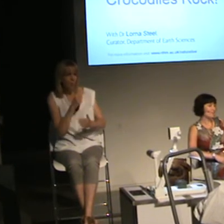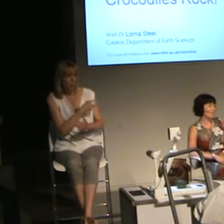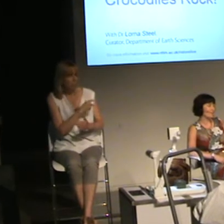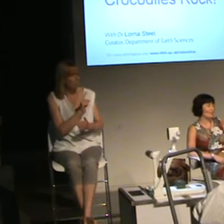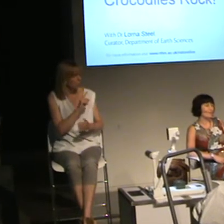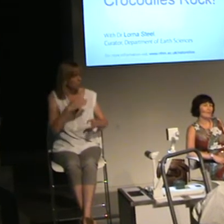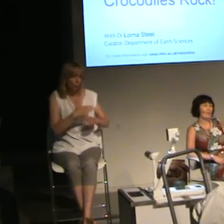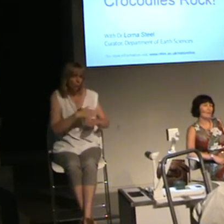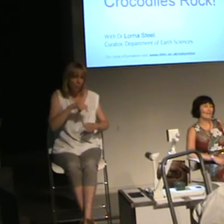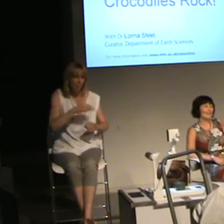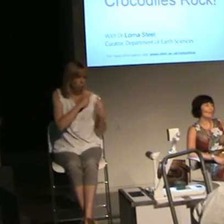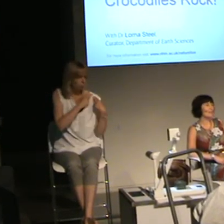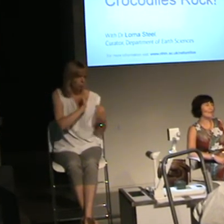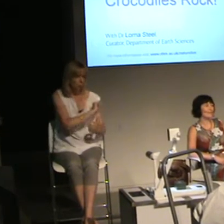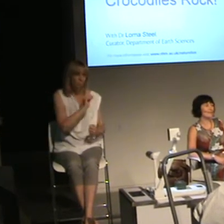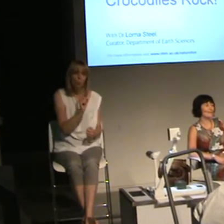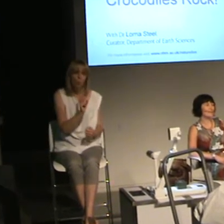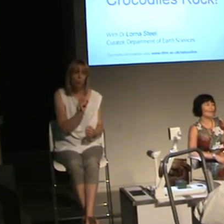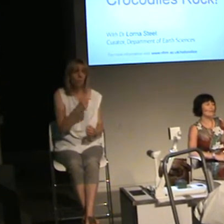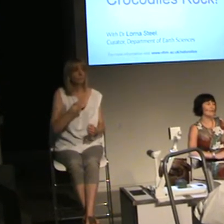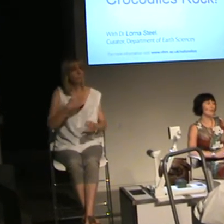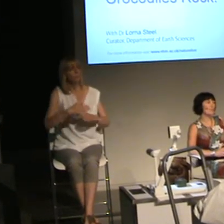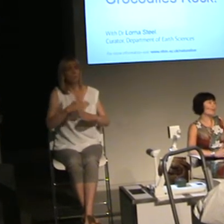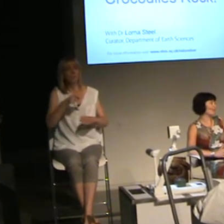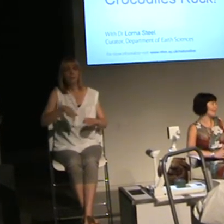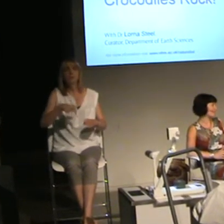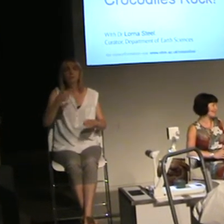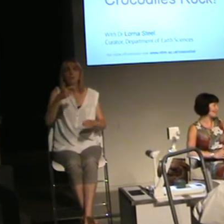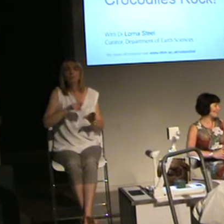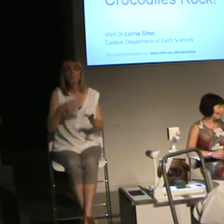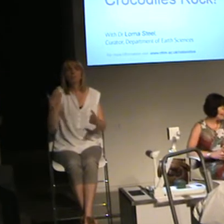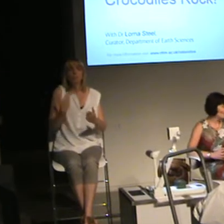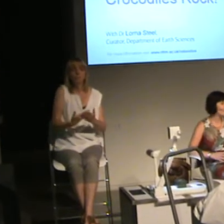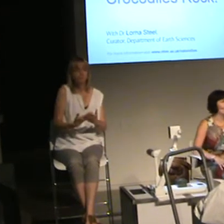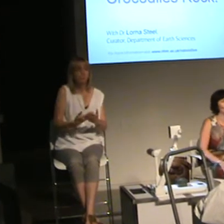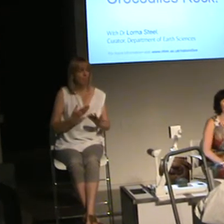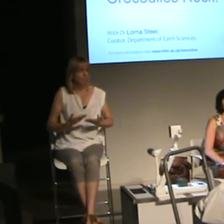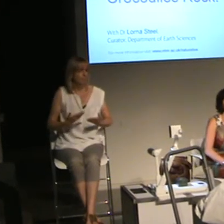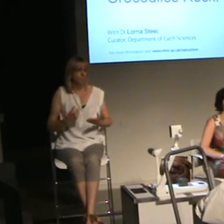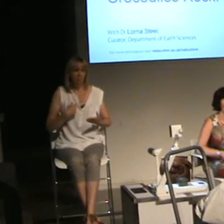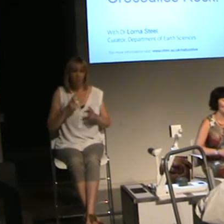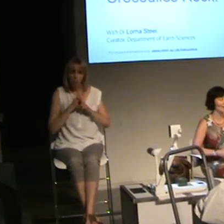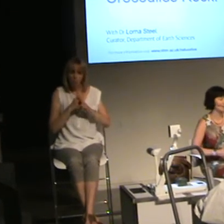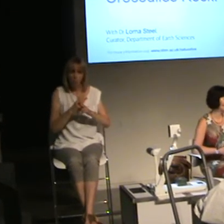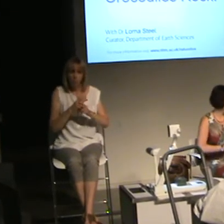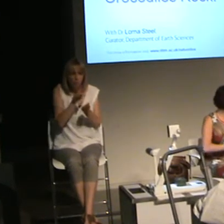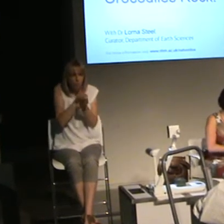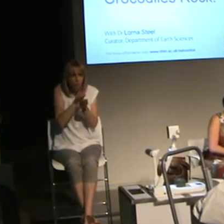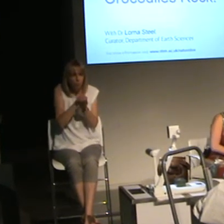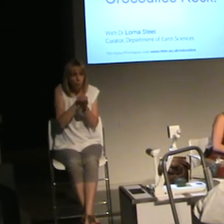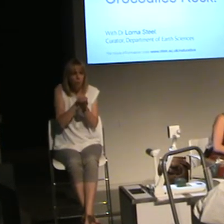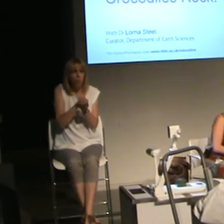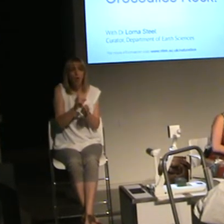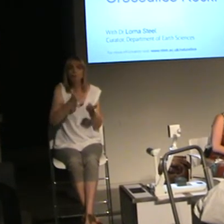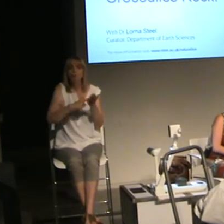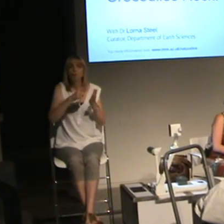your job here at the museum? I've been here 7 years, and my job currently is to look after the fossil reptile collection, or at